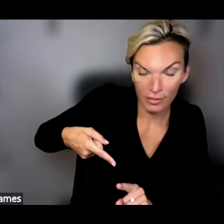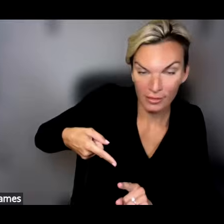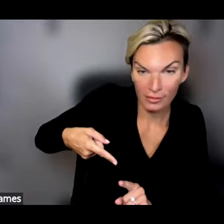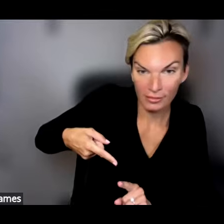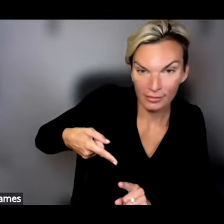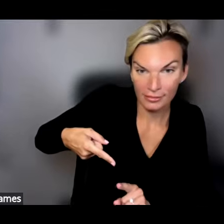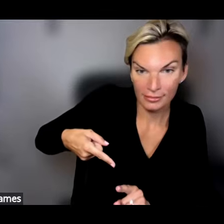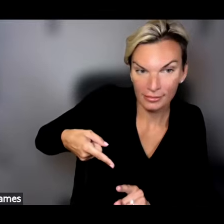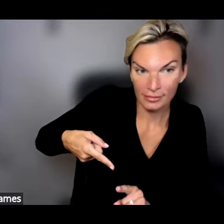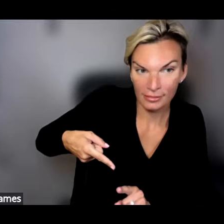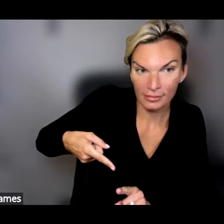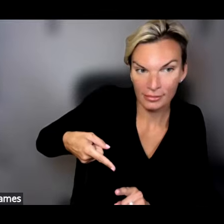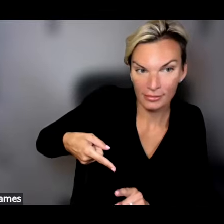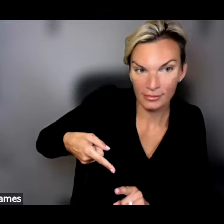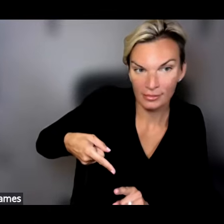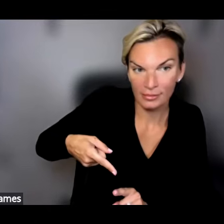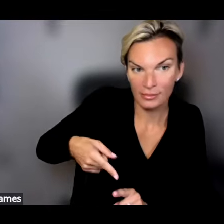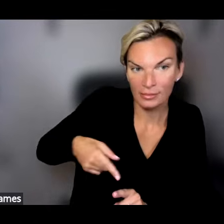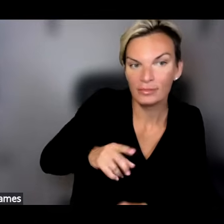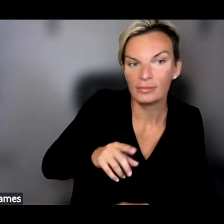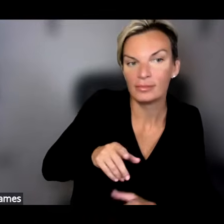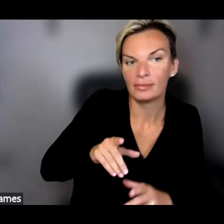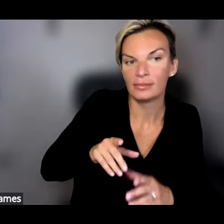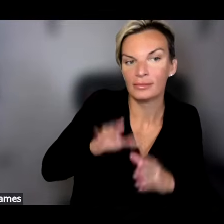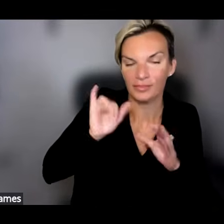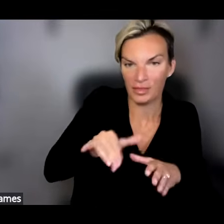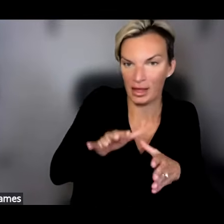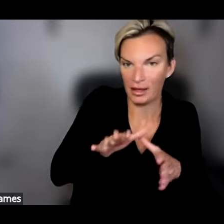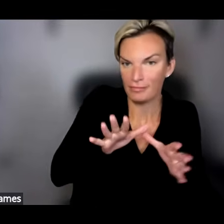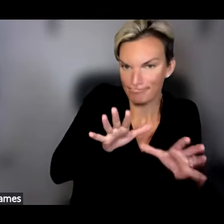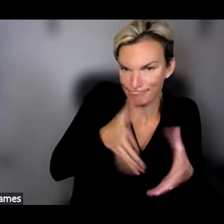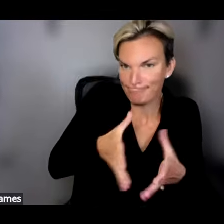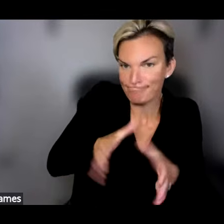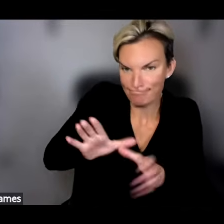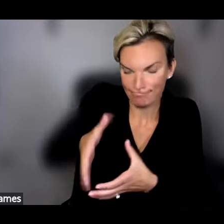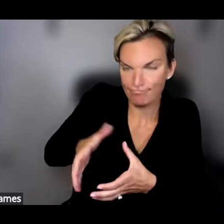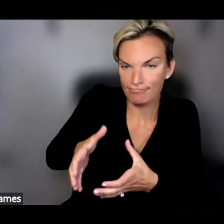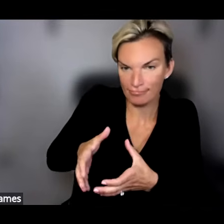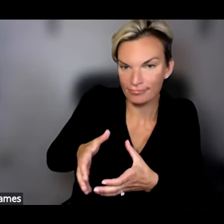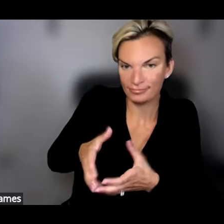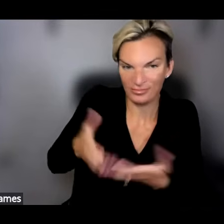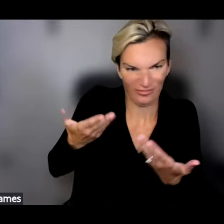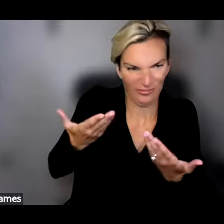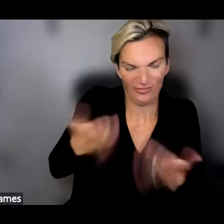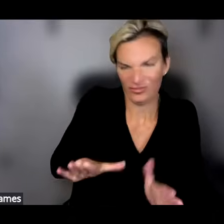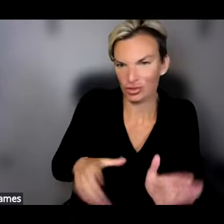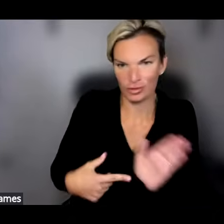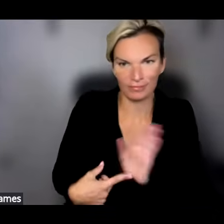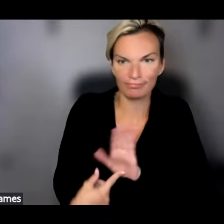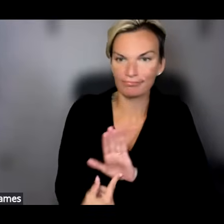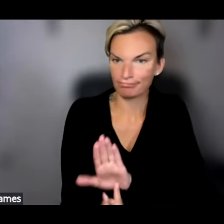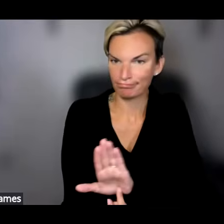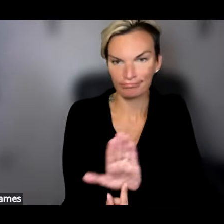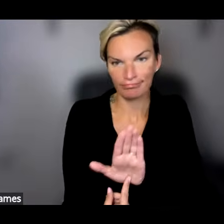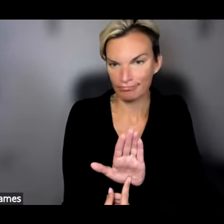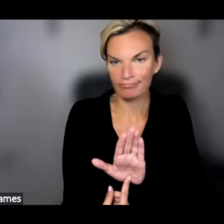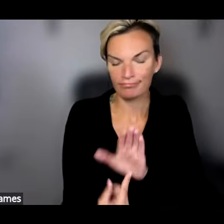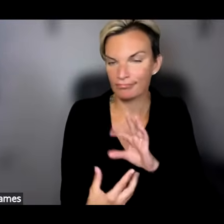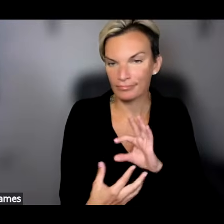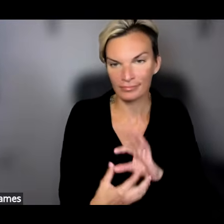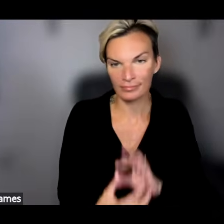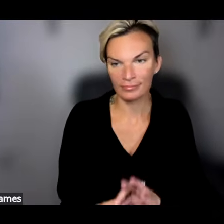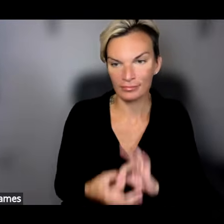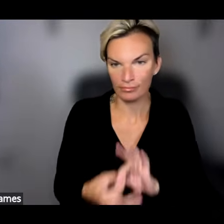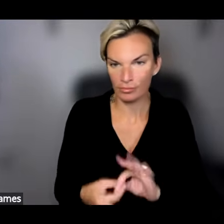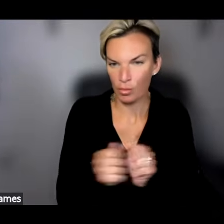class of folks who would be affected by this, that are identified in the proposal language, in